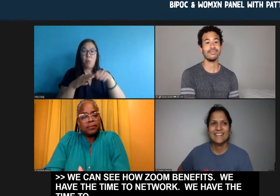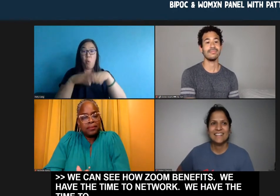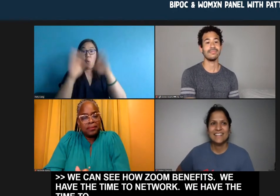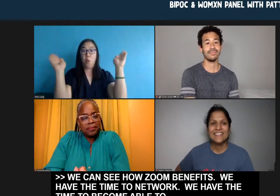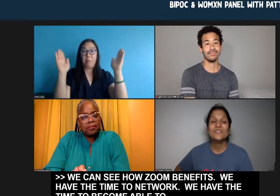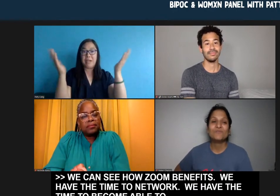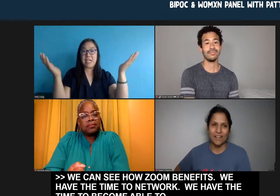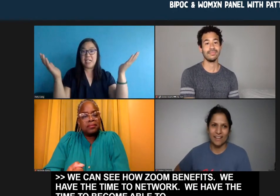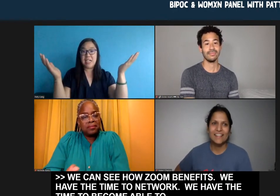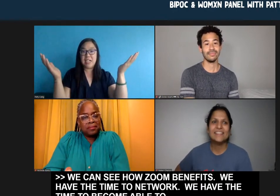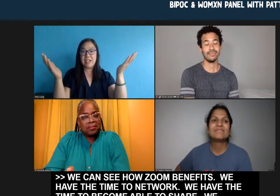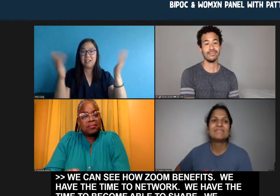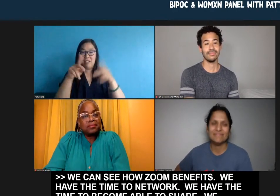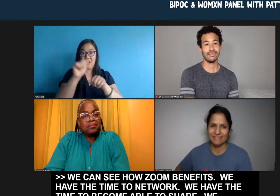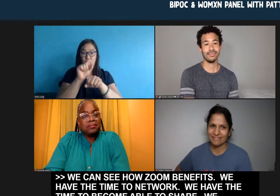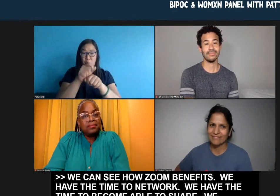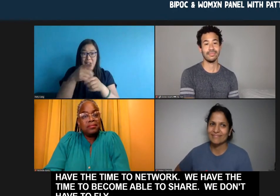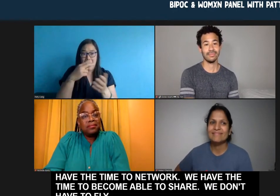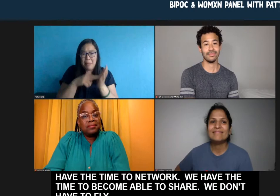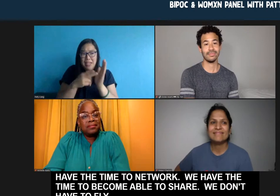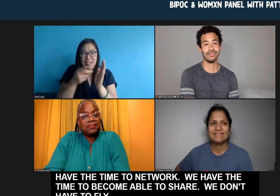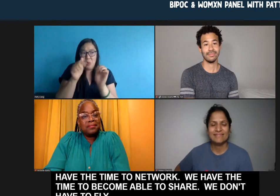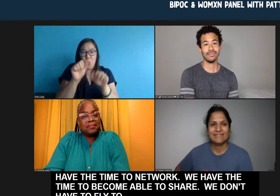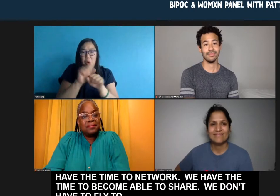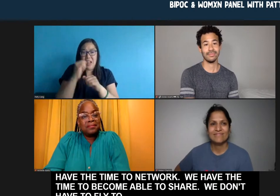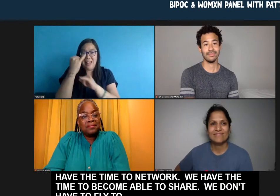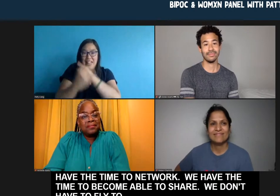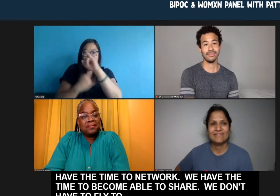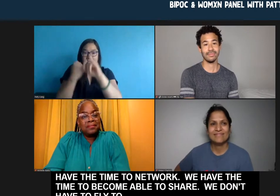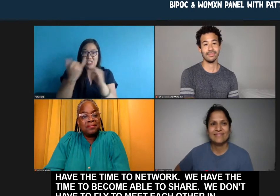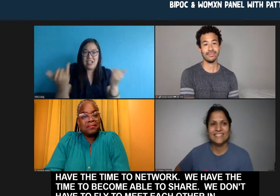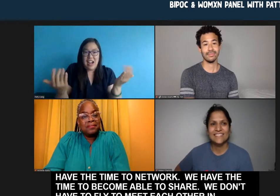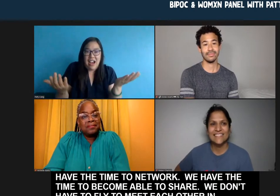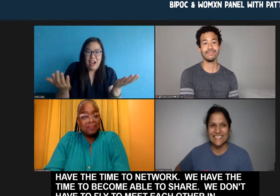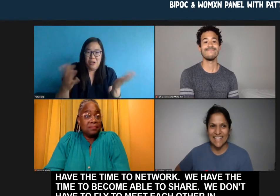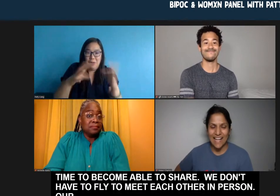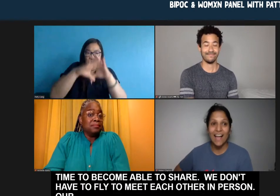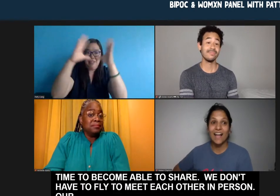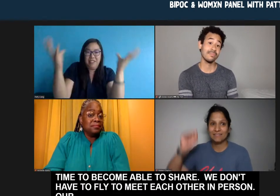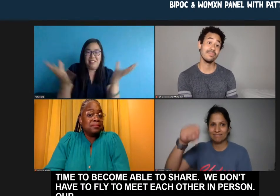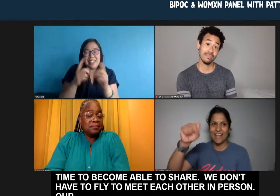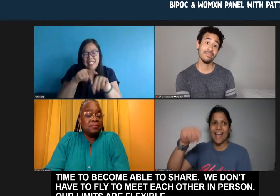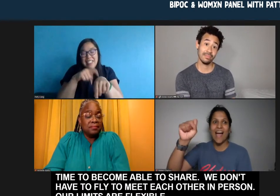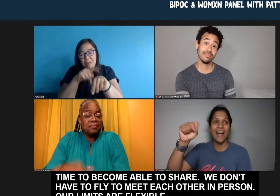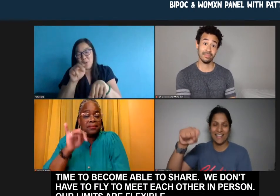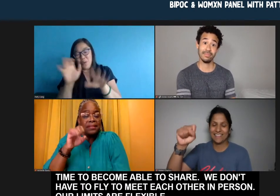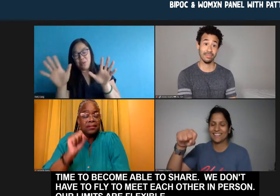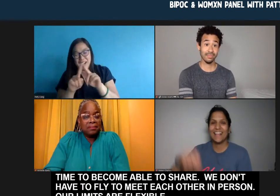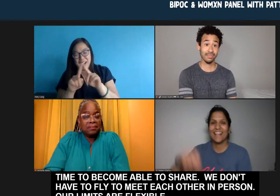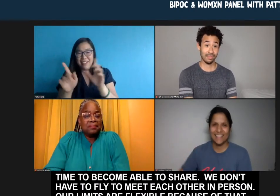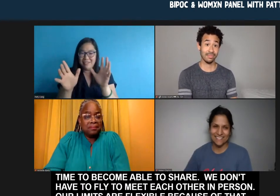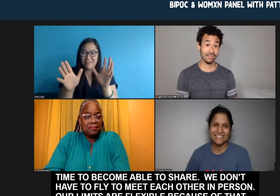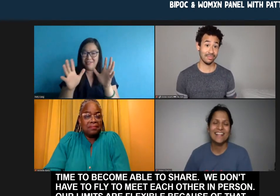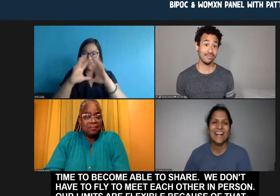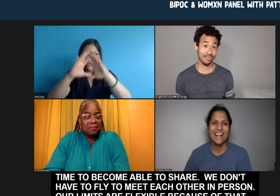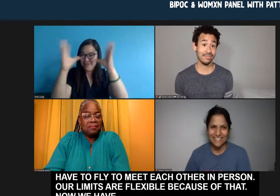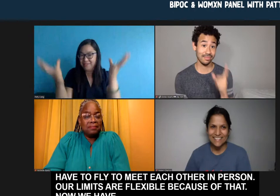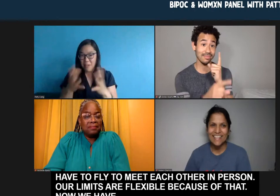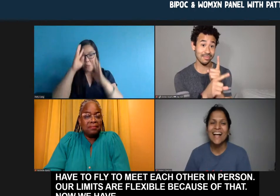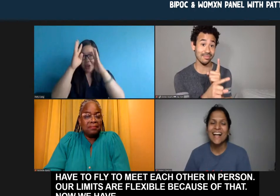person. Our limits are now more flexible because of that. And I mean, now we have more of an international, and I do know we have to